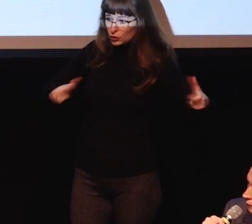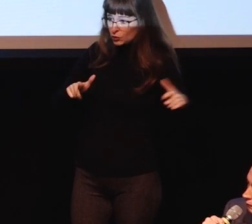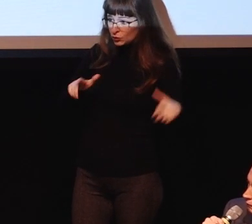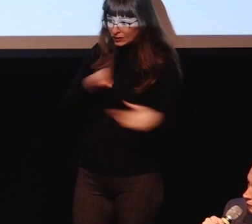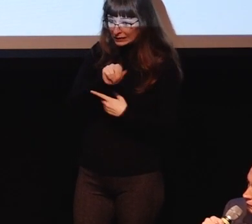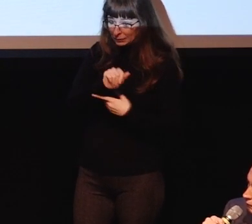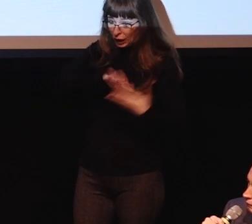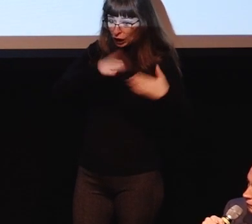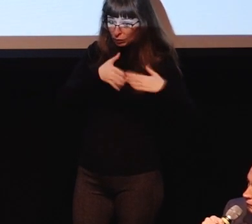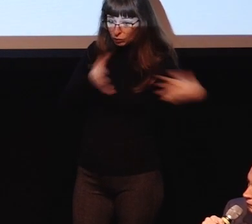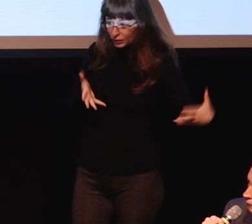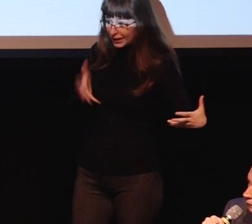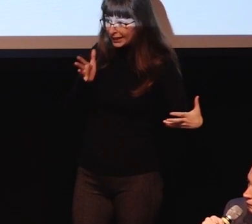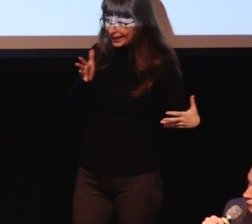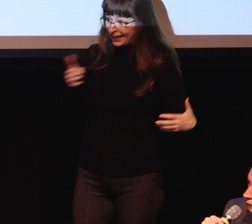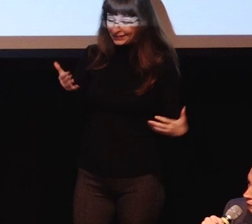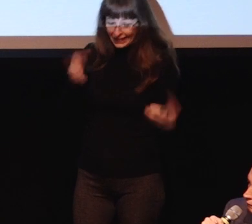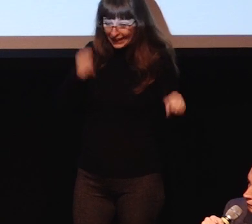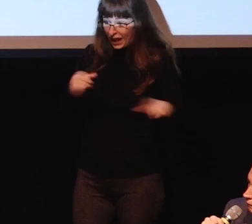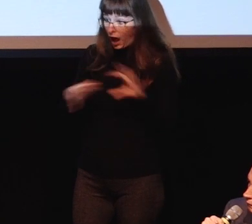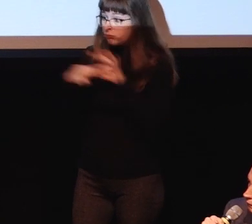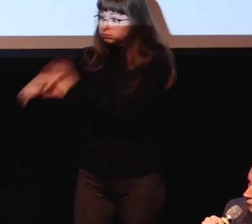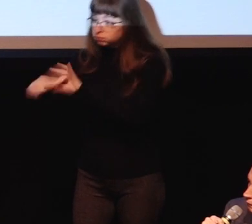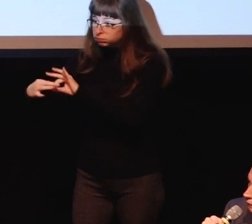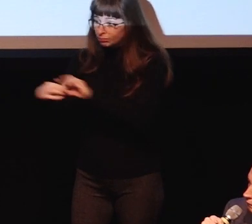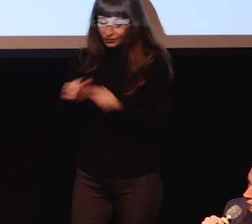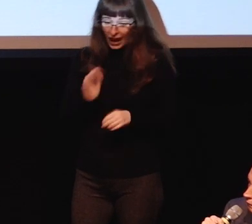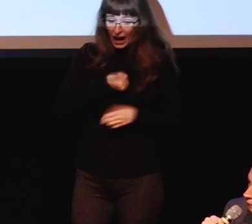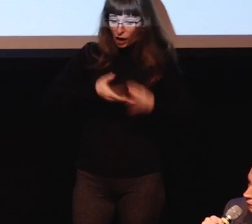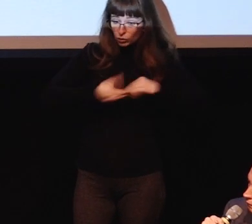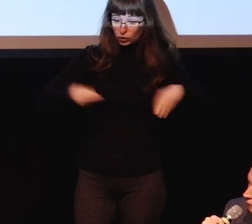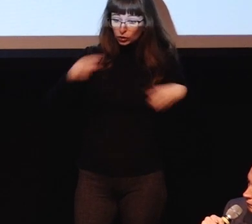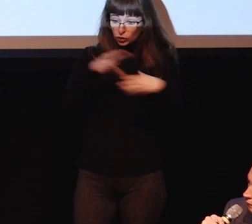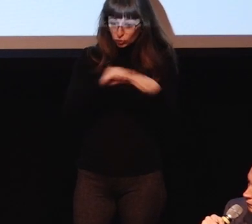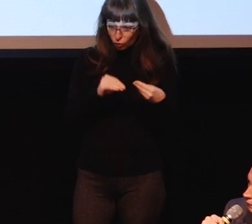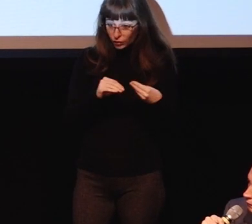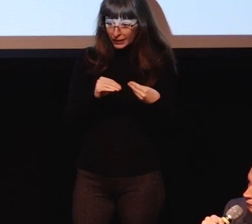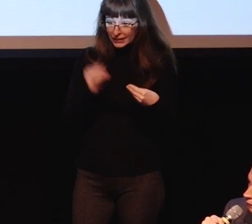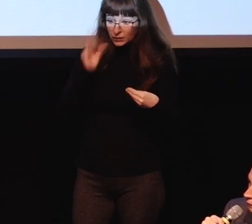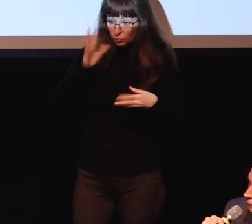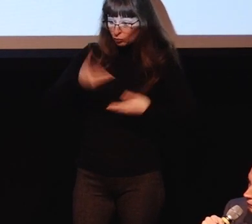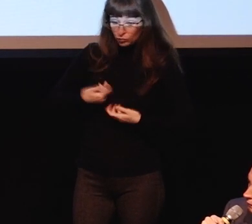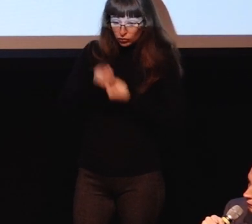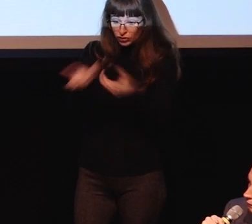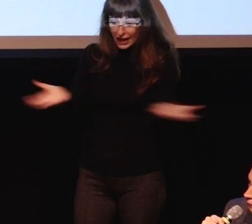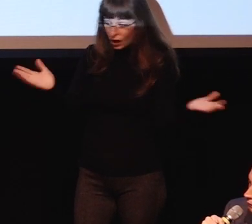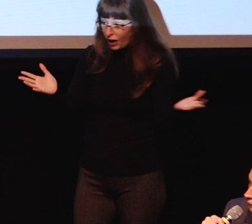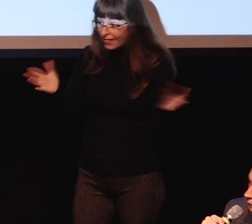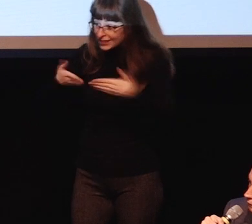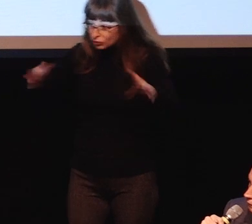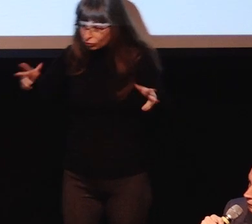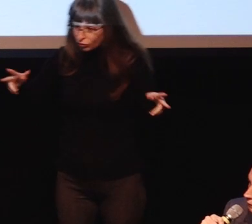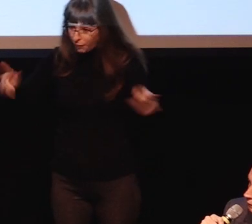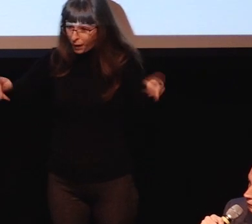that has so many beautiful stories to share that the general population is incredibly interested and totally in the